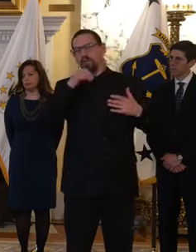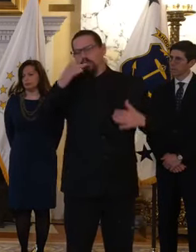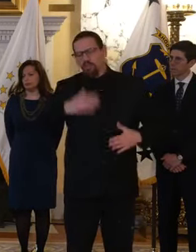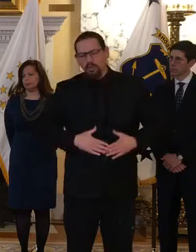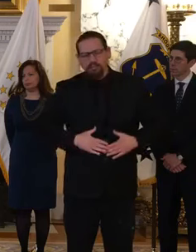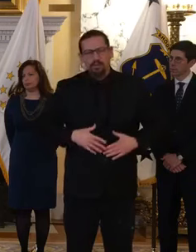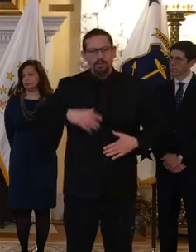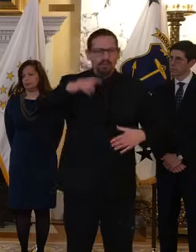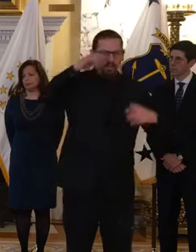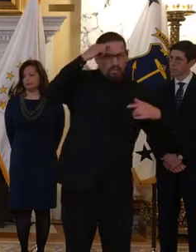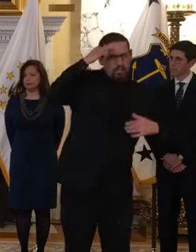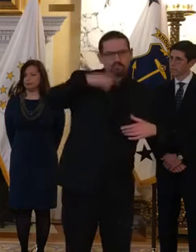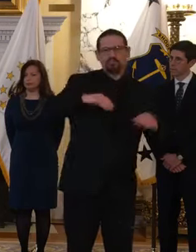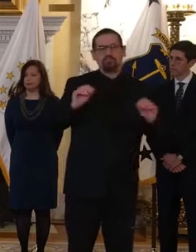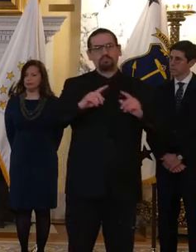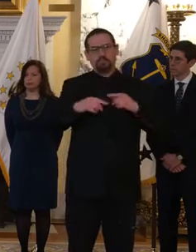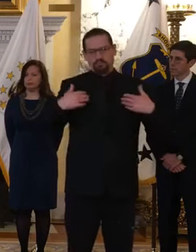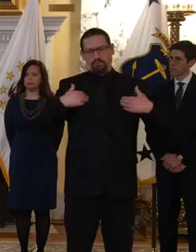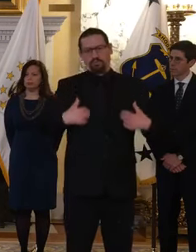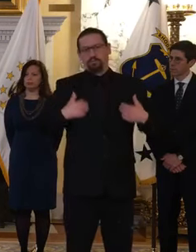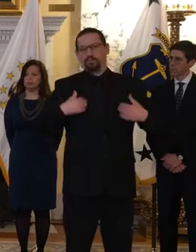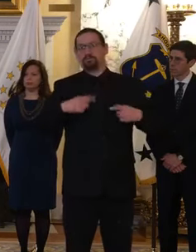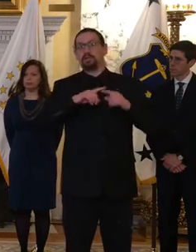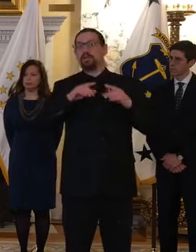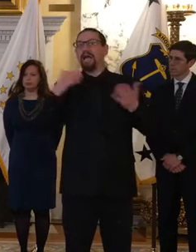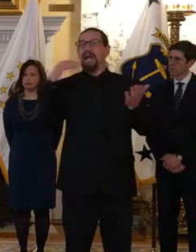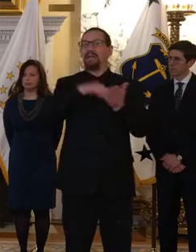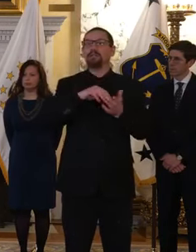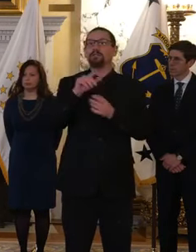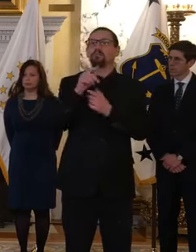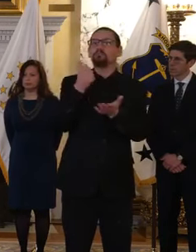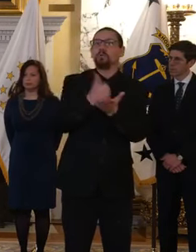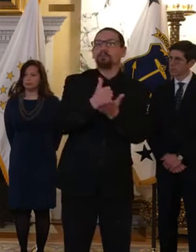all of them. Staying home if you are ill with